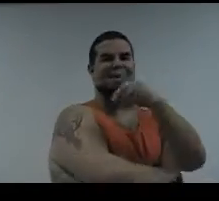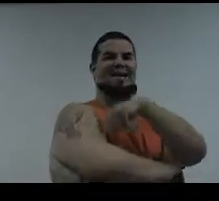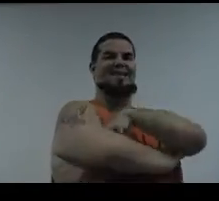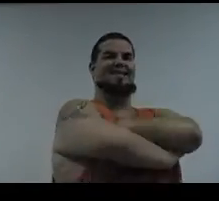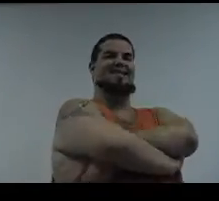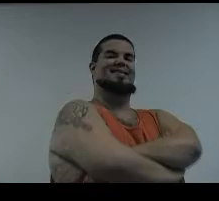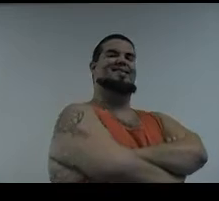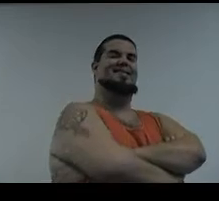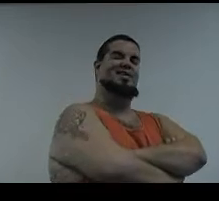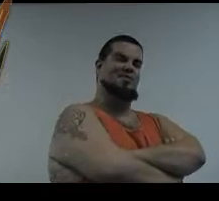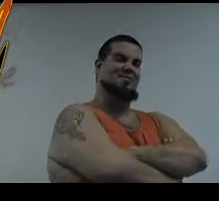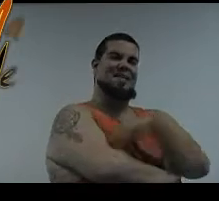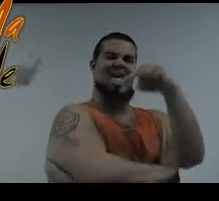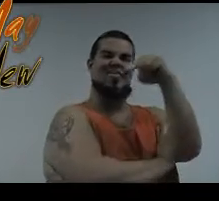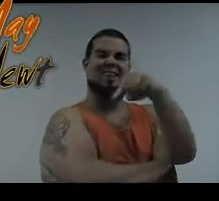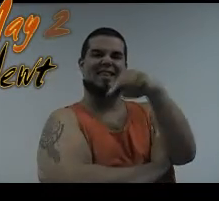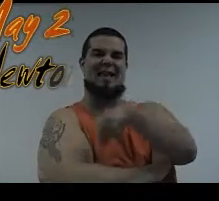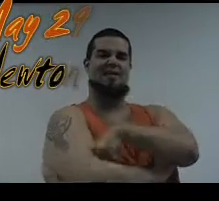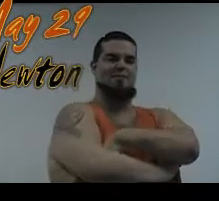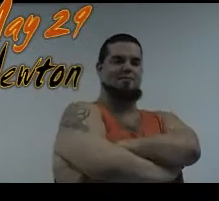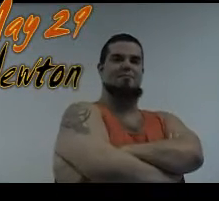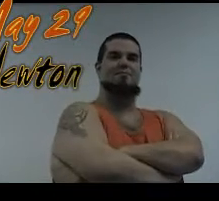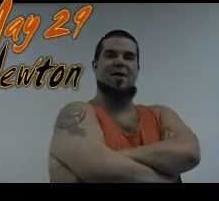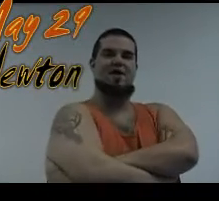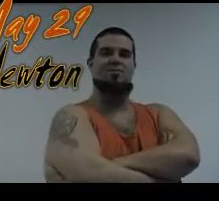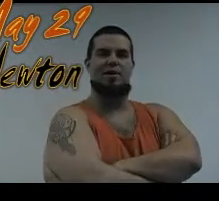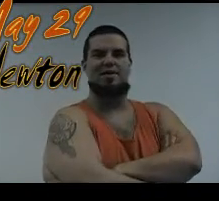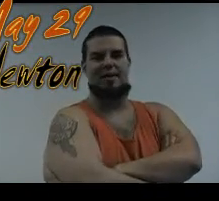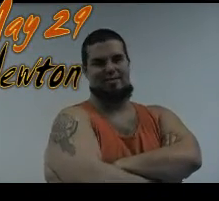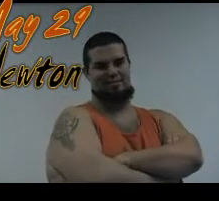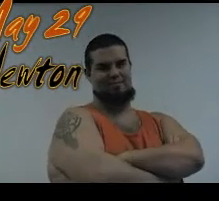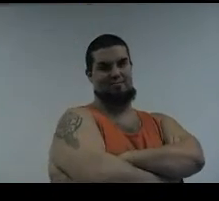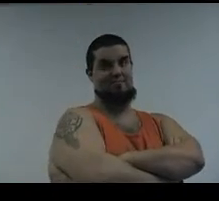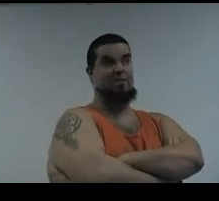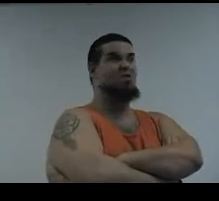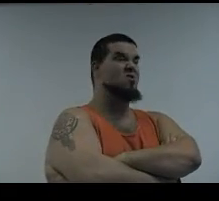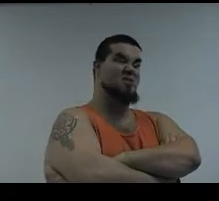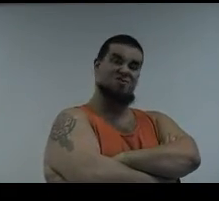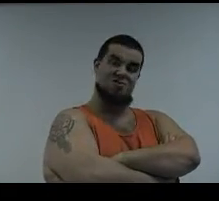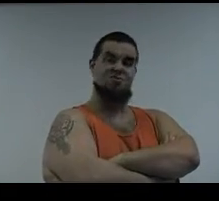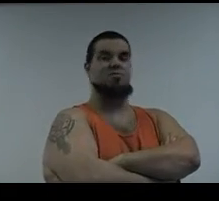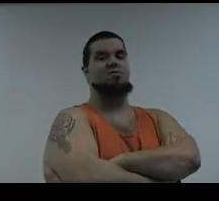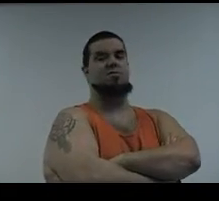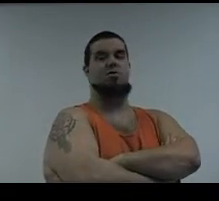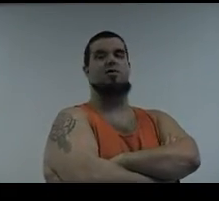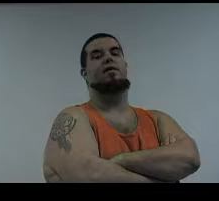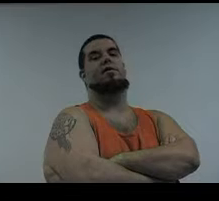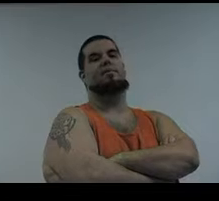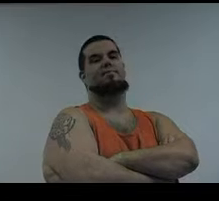Just to let you know, this Saturday, May 29th, Newton, North Carolina.